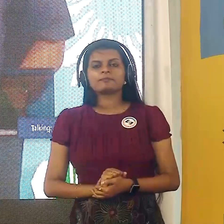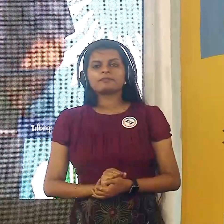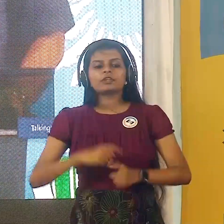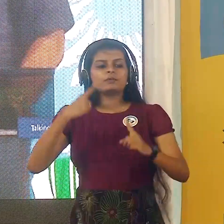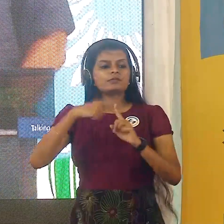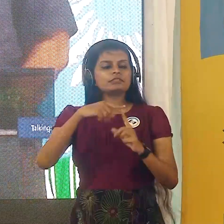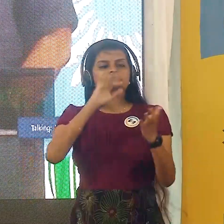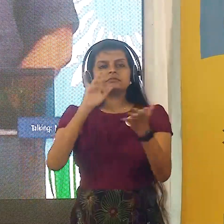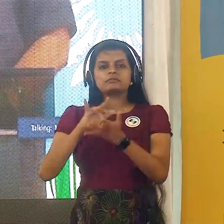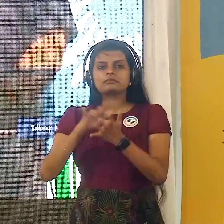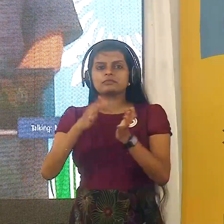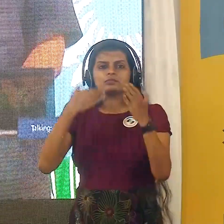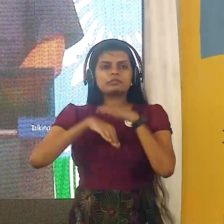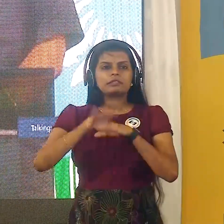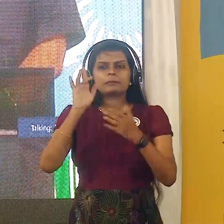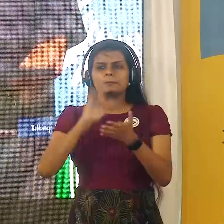location of